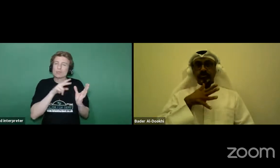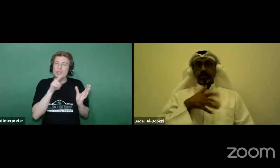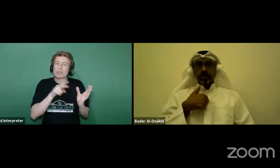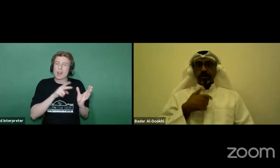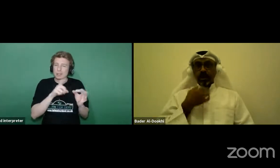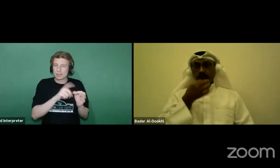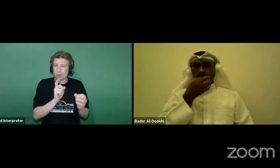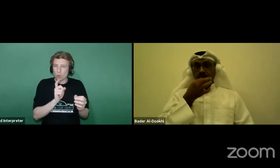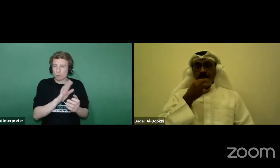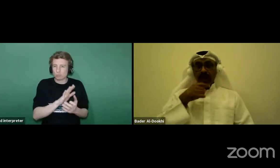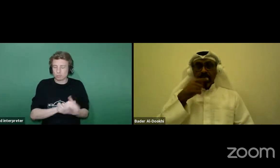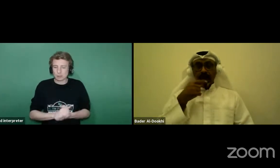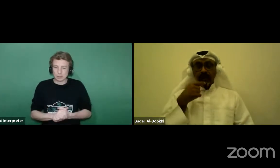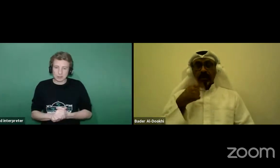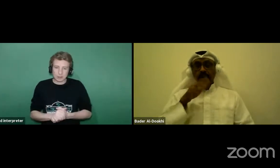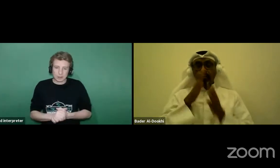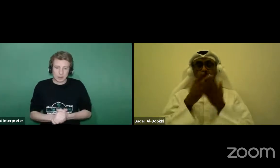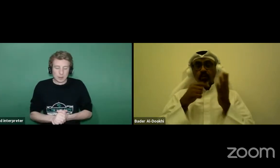Let me just see.